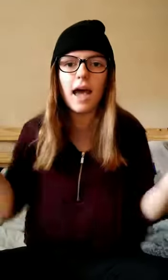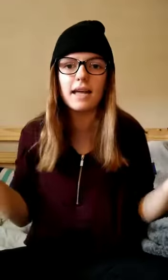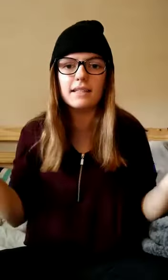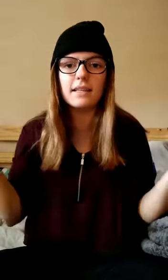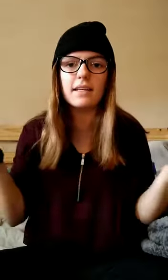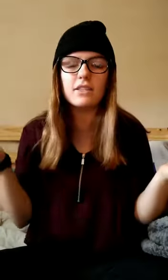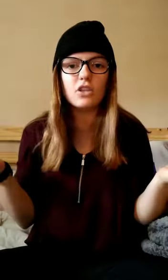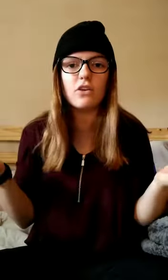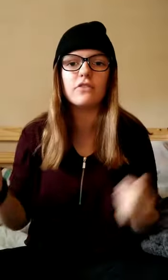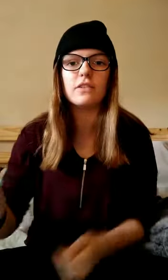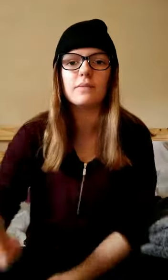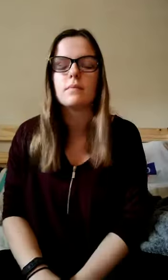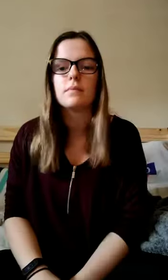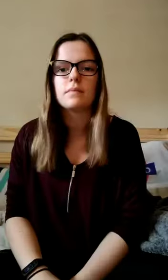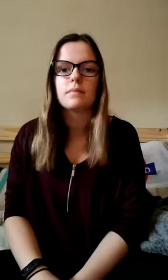Hat is soft.